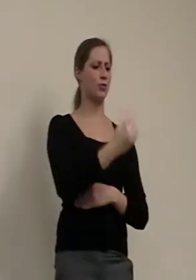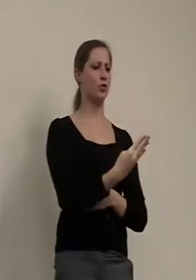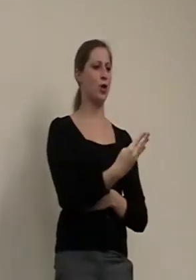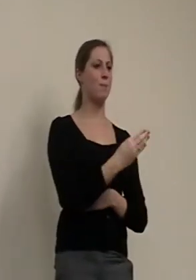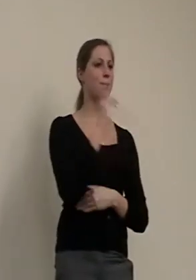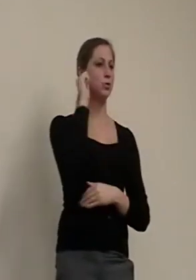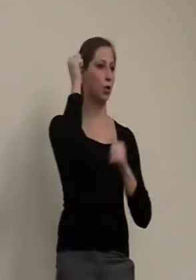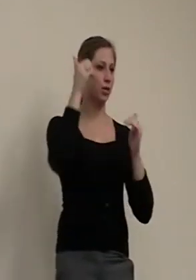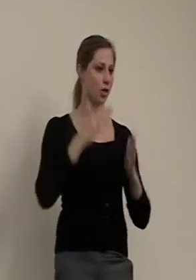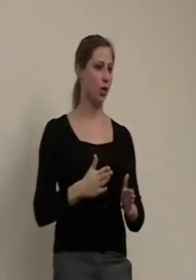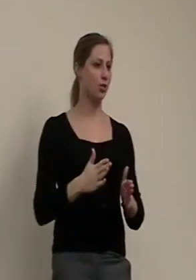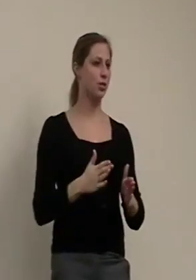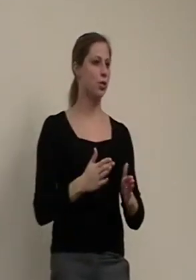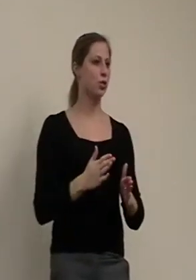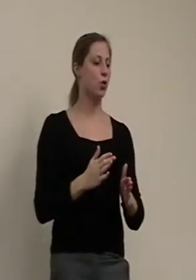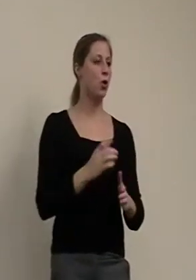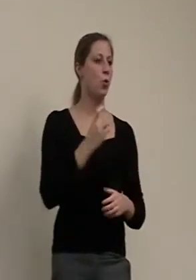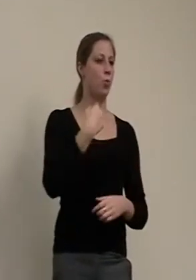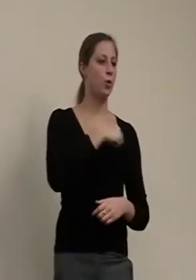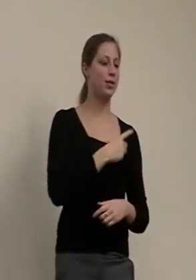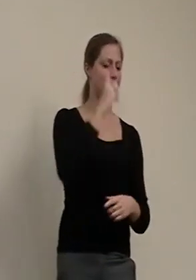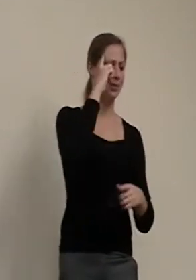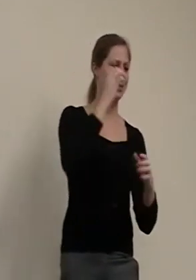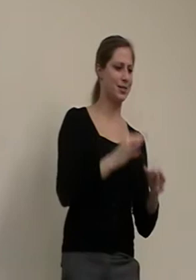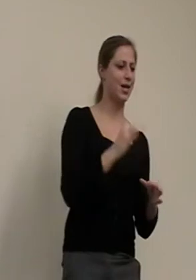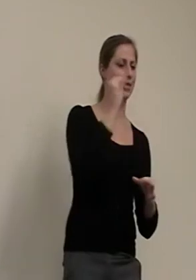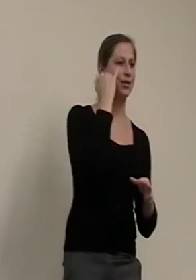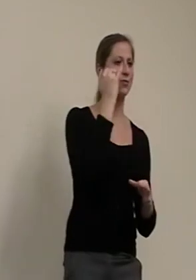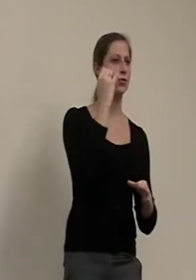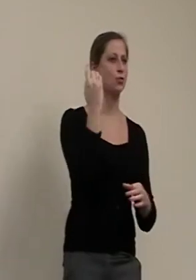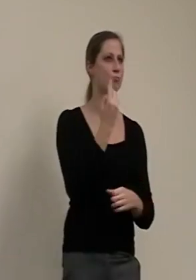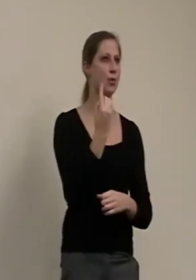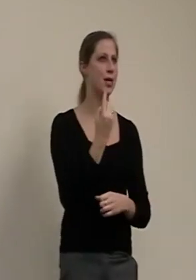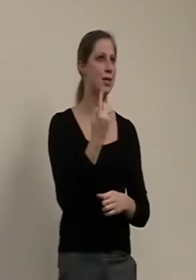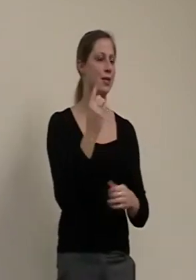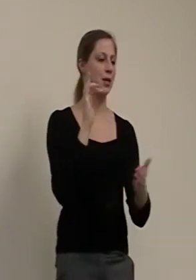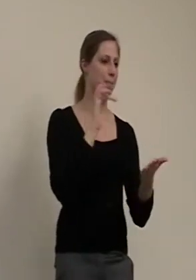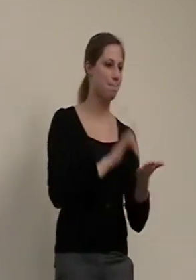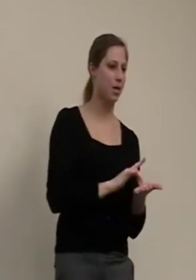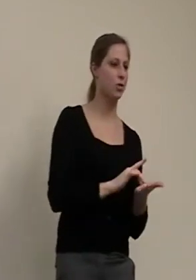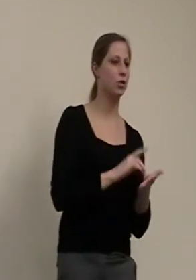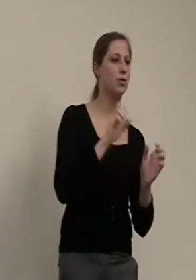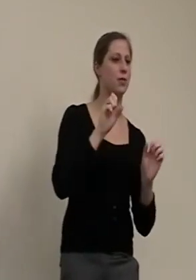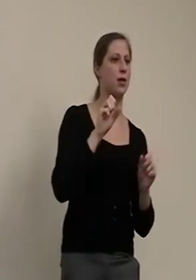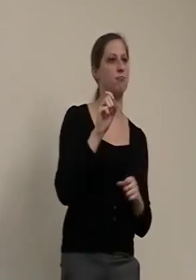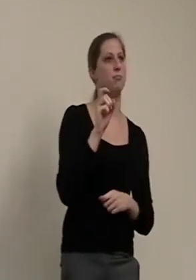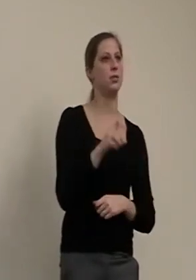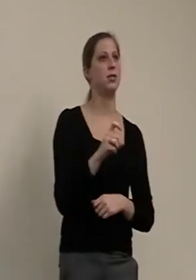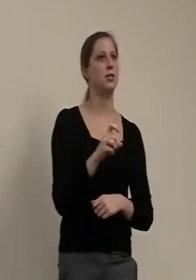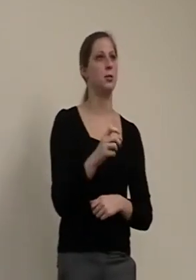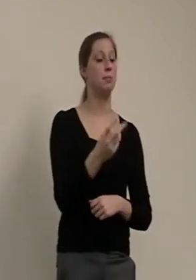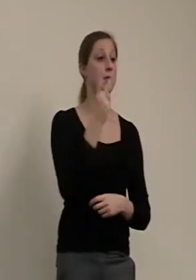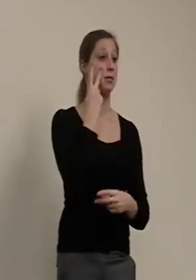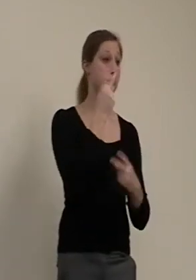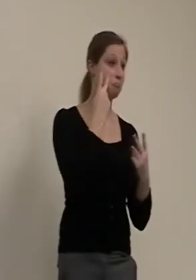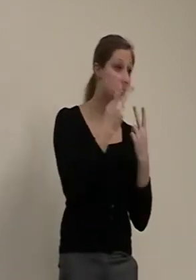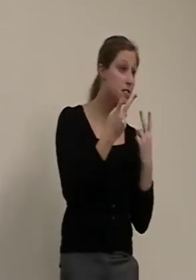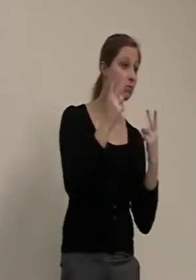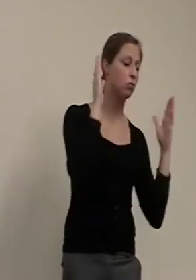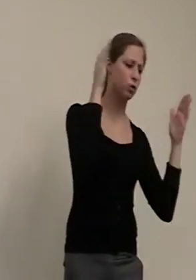anything medically that needs to be addressed? So there's different types of hearing losses that may need to have medical attention prior to us even